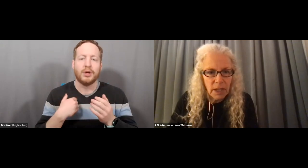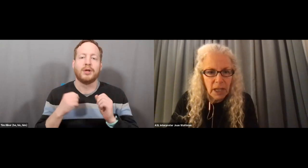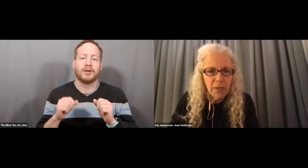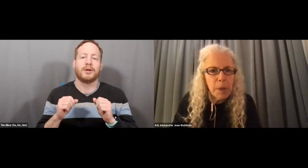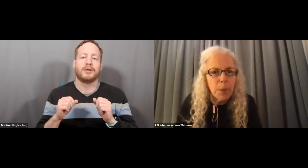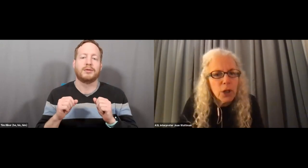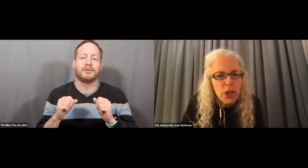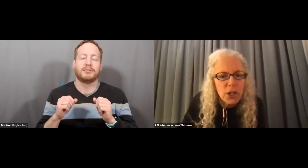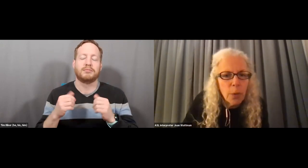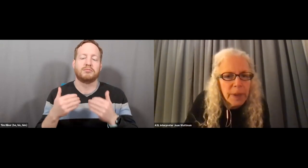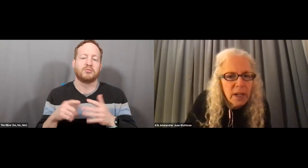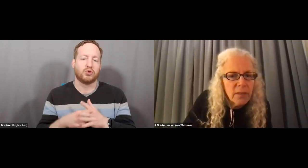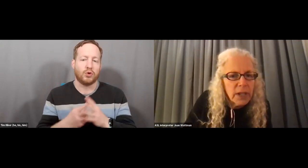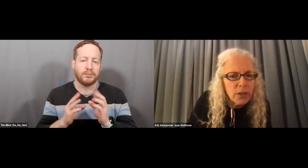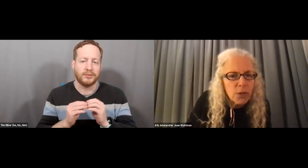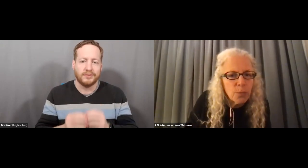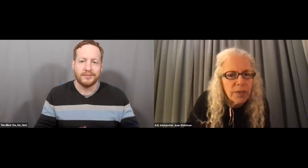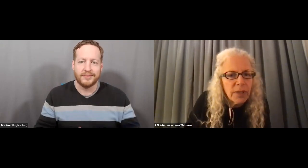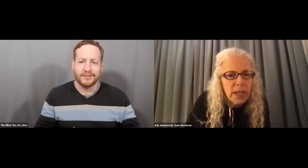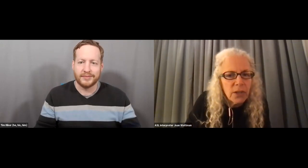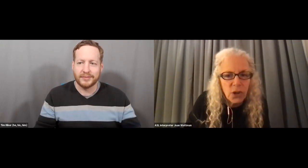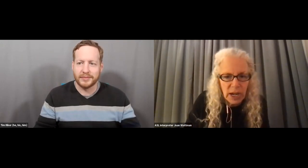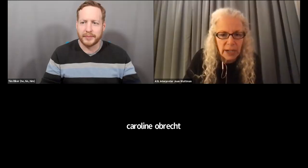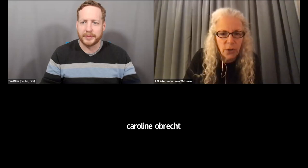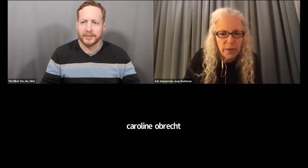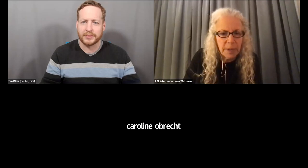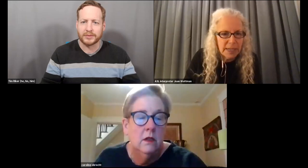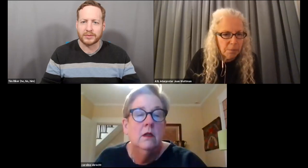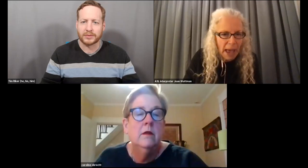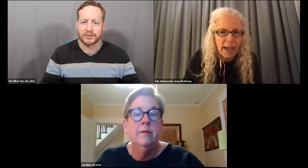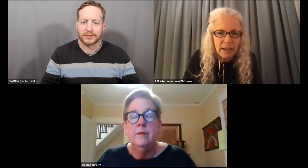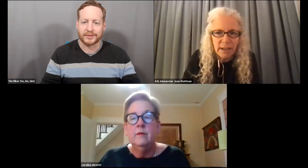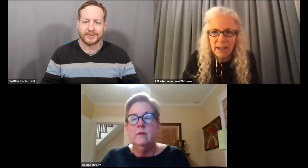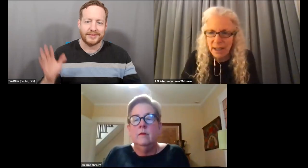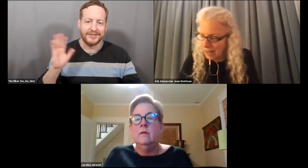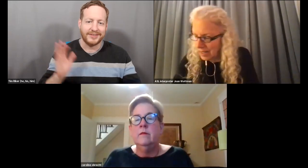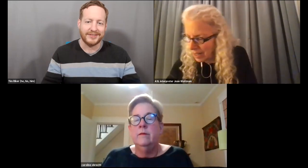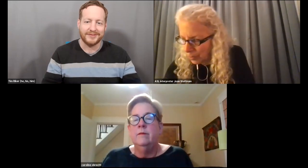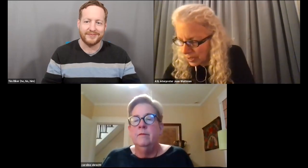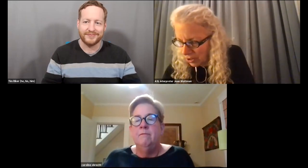If people could just open their videos briefly so that I know everybody's back, and then we'll start the